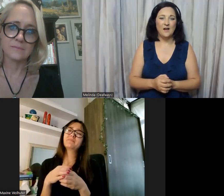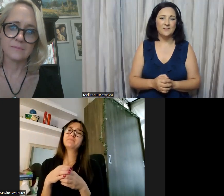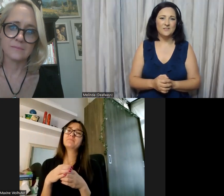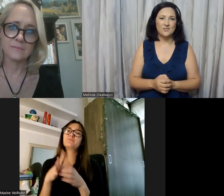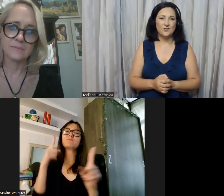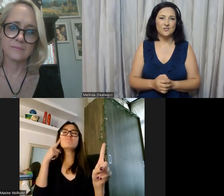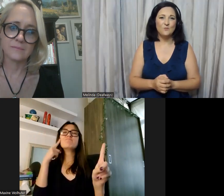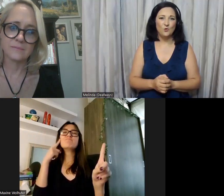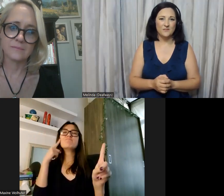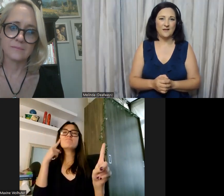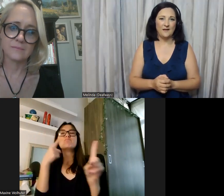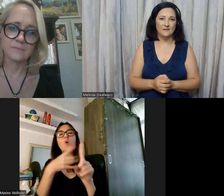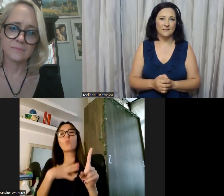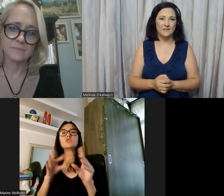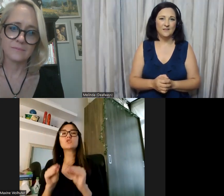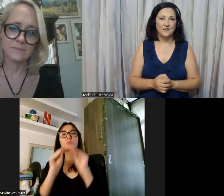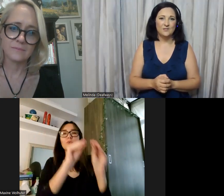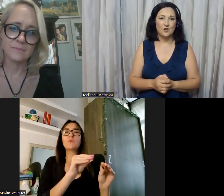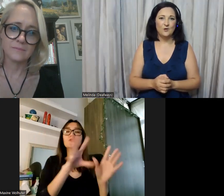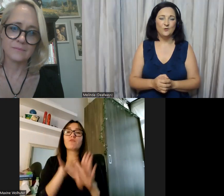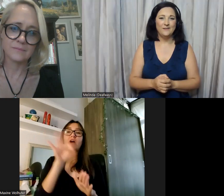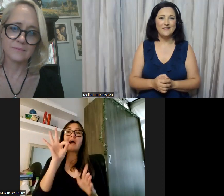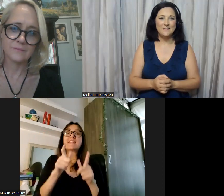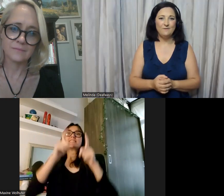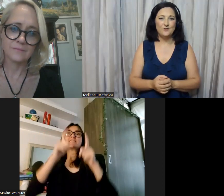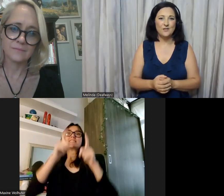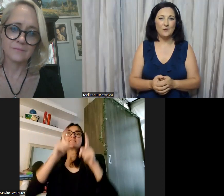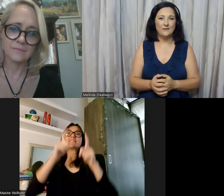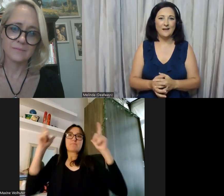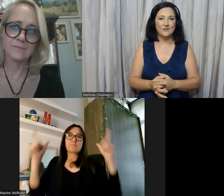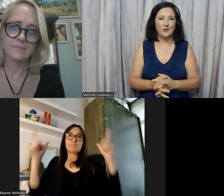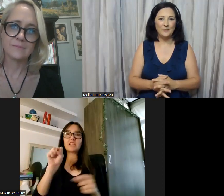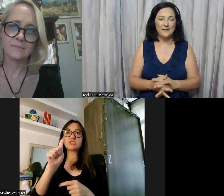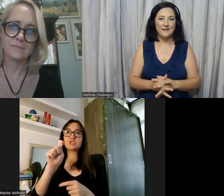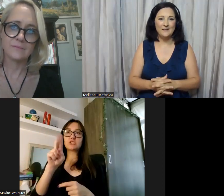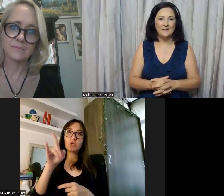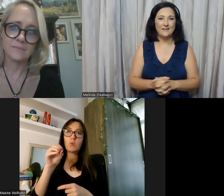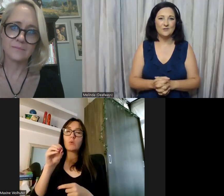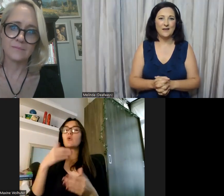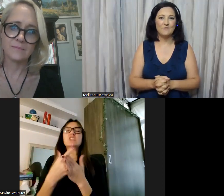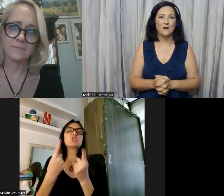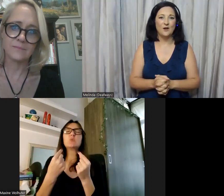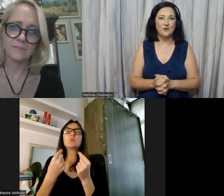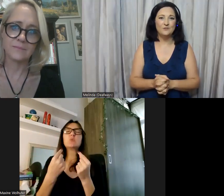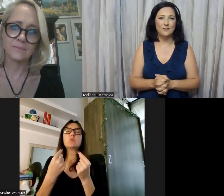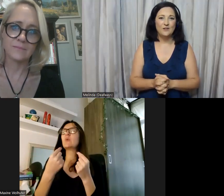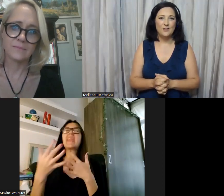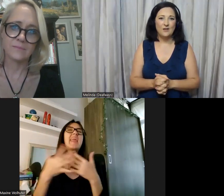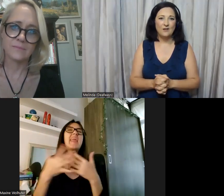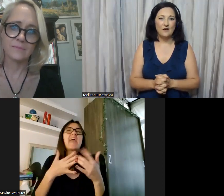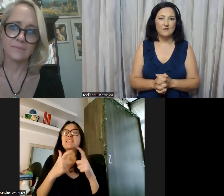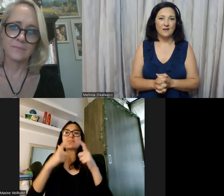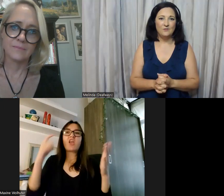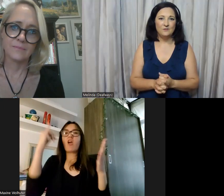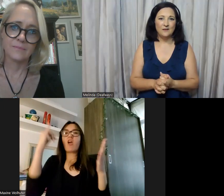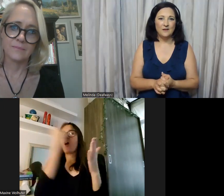doing now is just on a small scale. So yes, in future, I would like to go bigger and to have my own